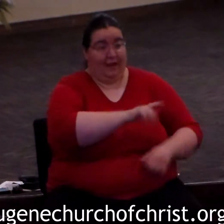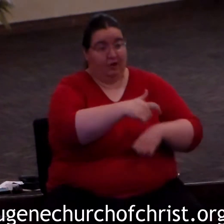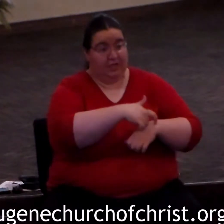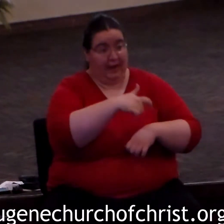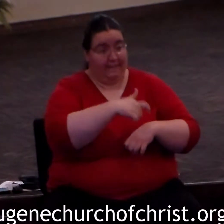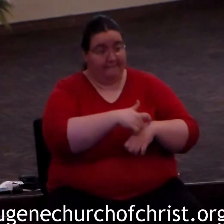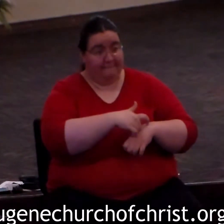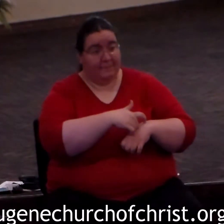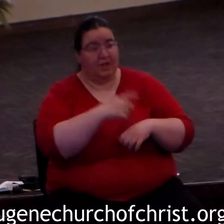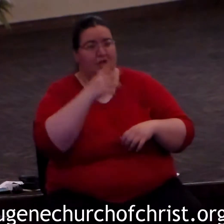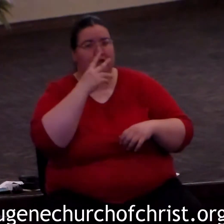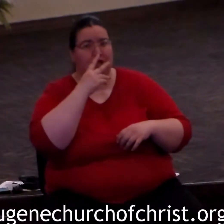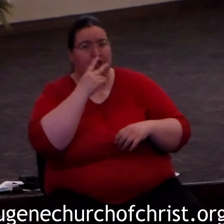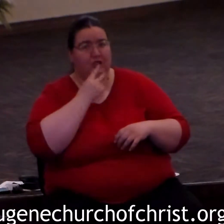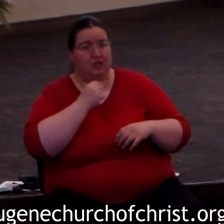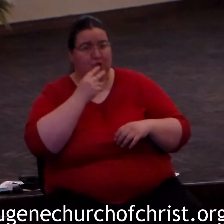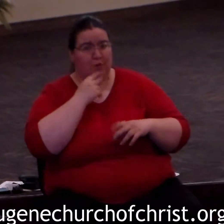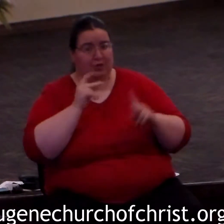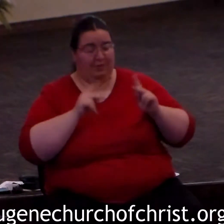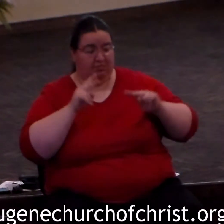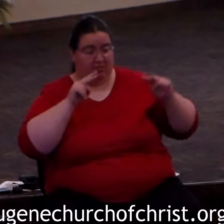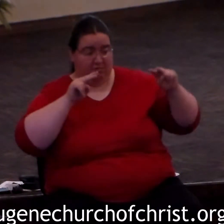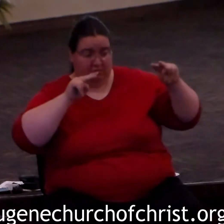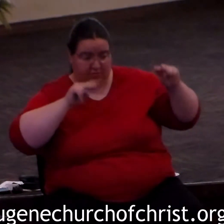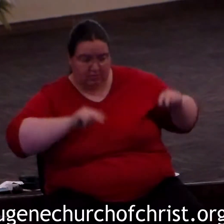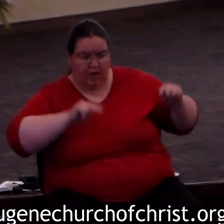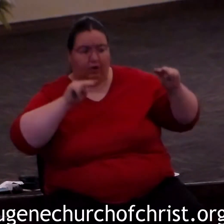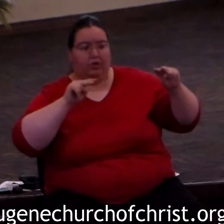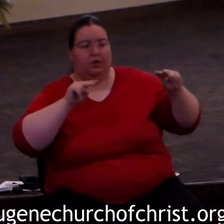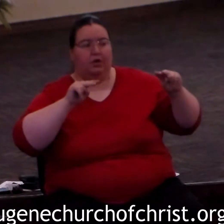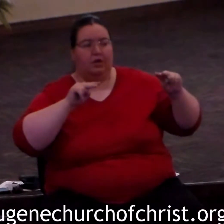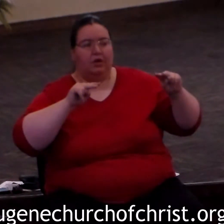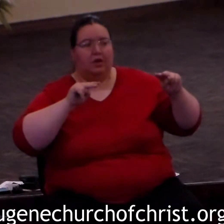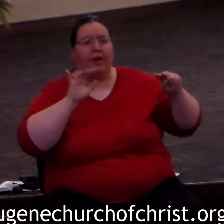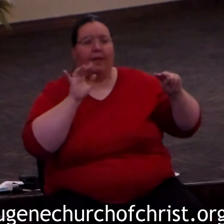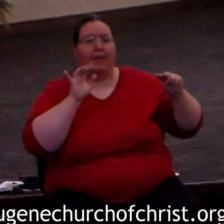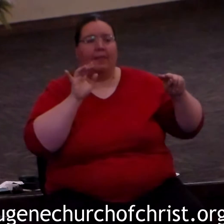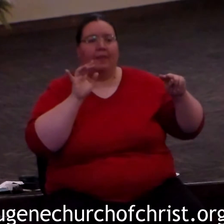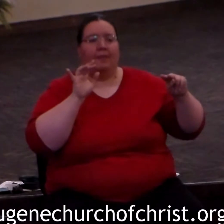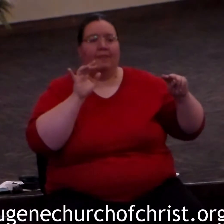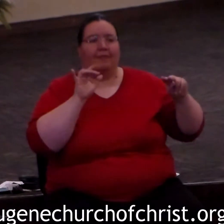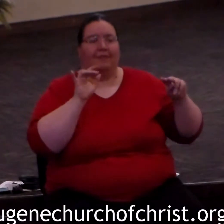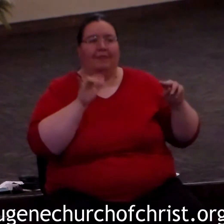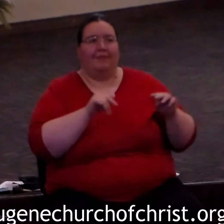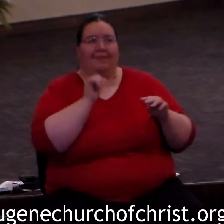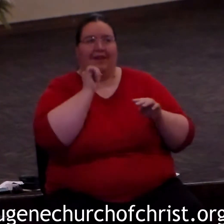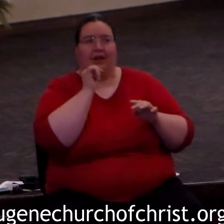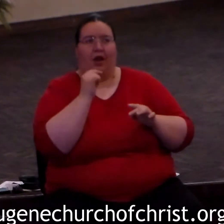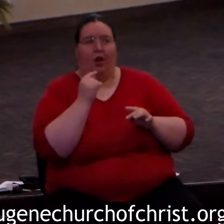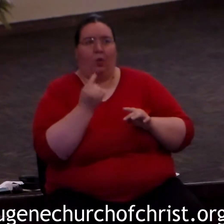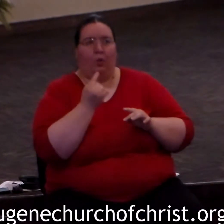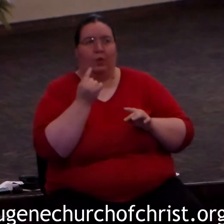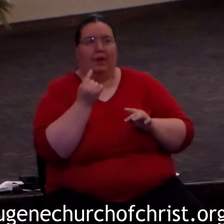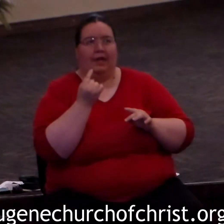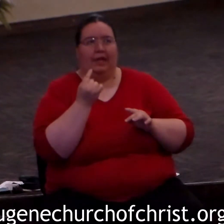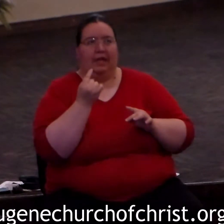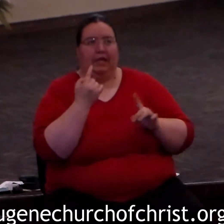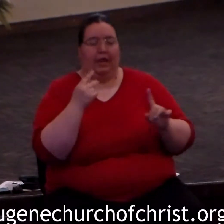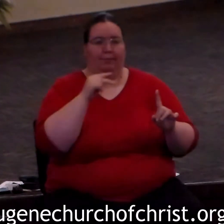these people, there is the reality that is actually what is thought and taught. These are lesser